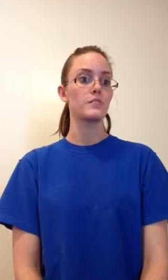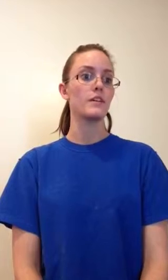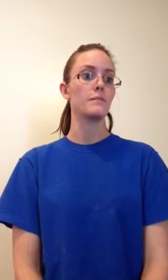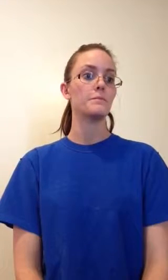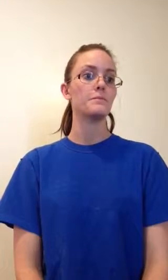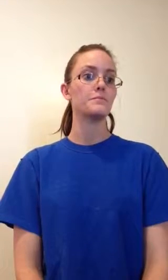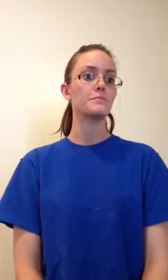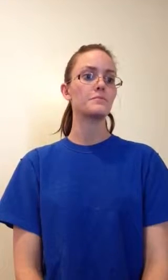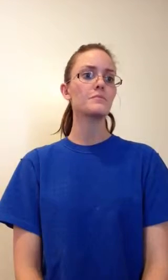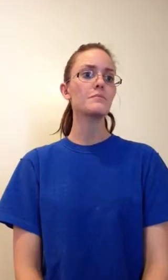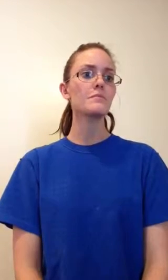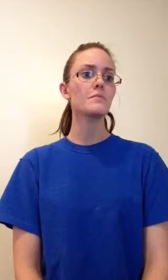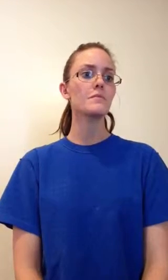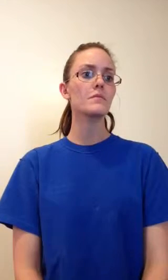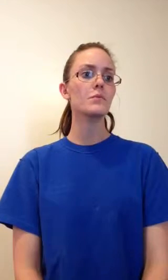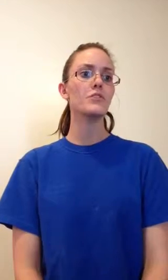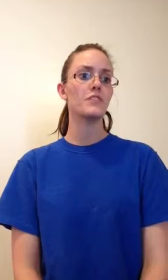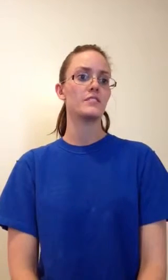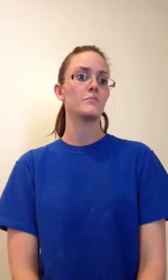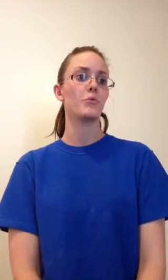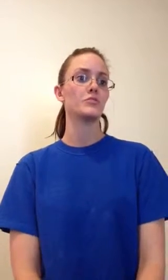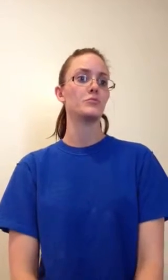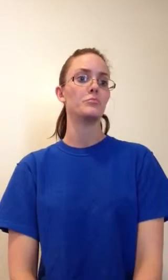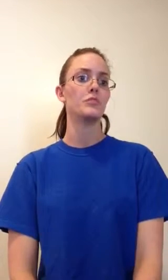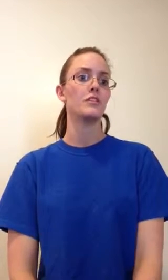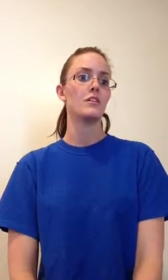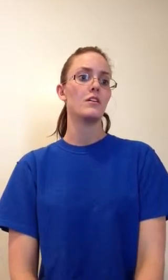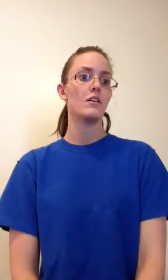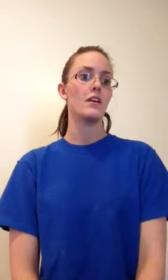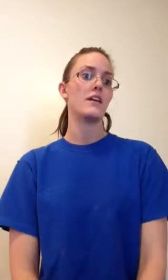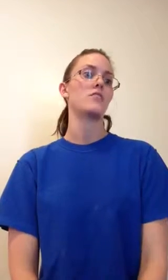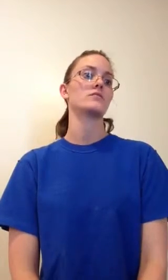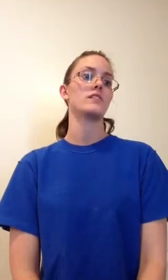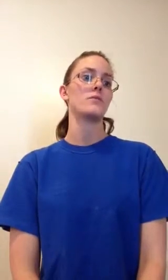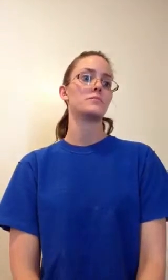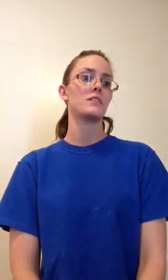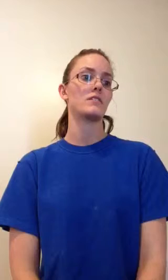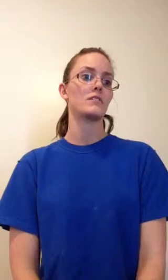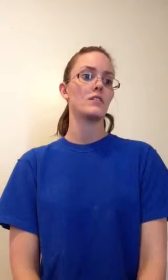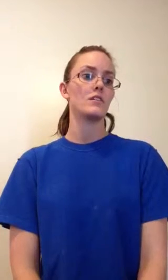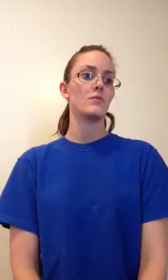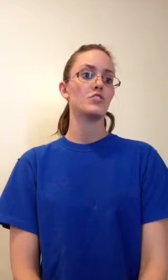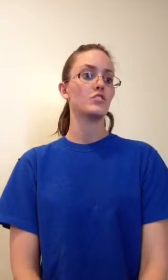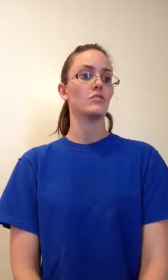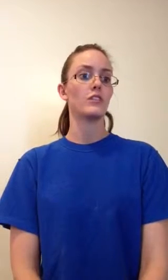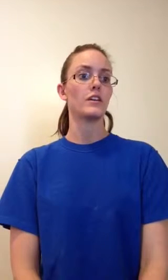website. What do you think is important to put an ad onto that website? What should it look like,